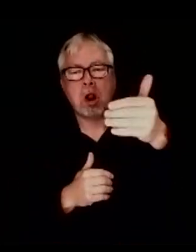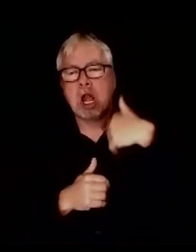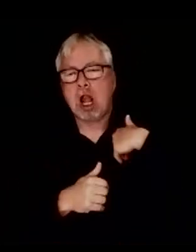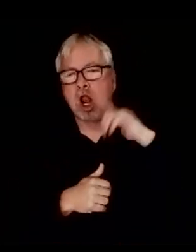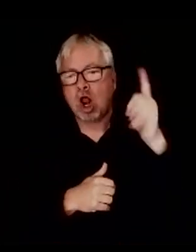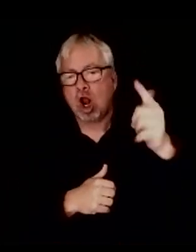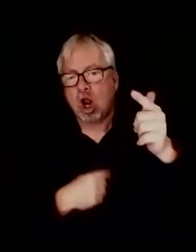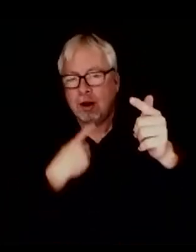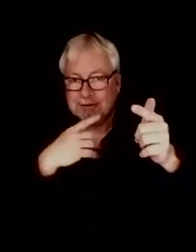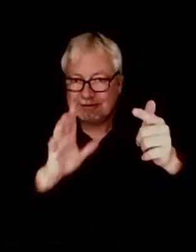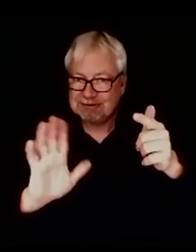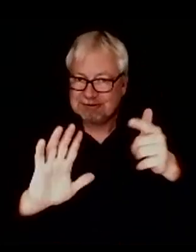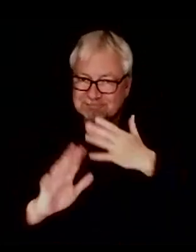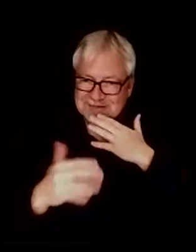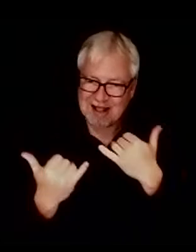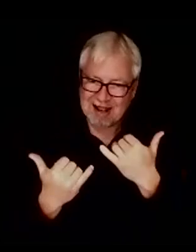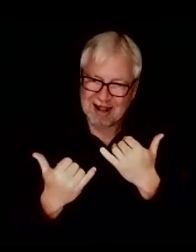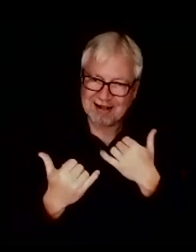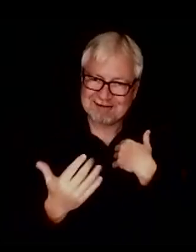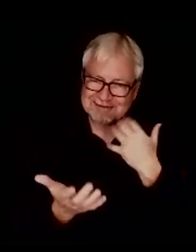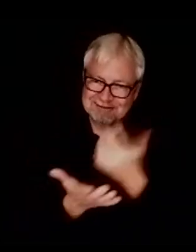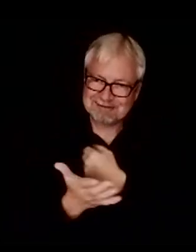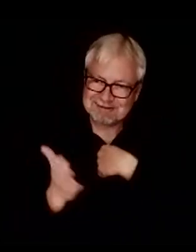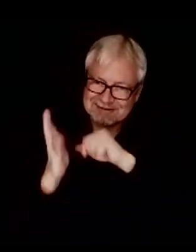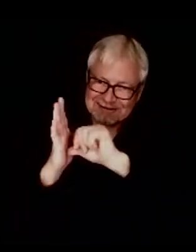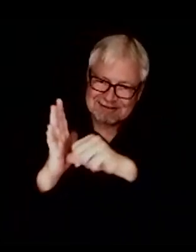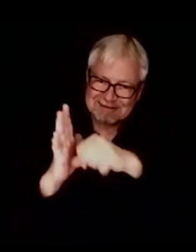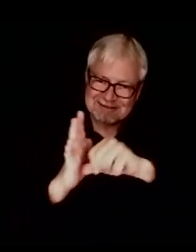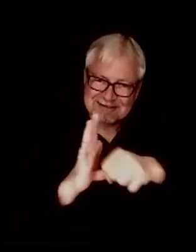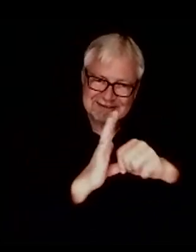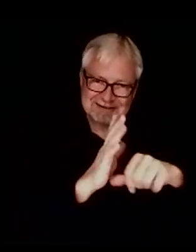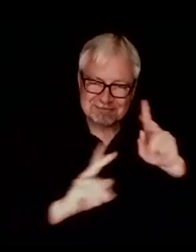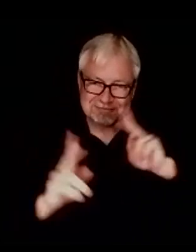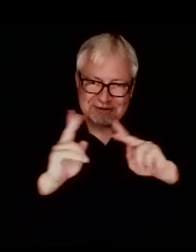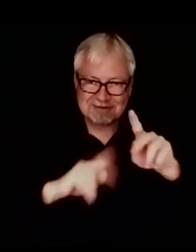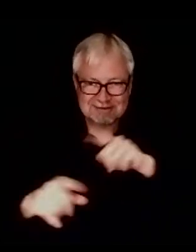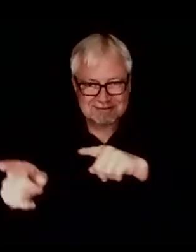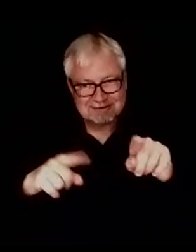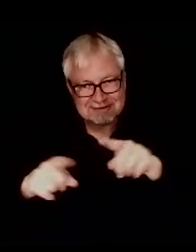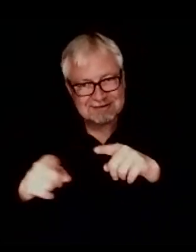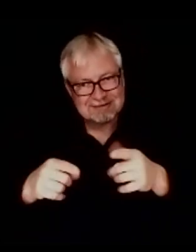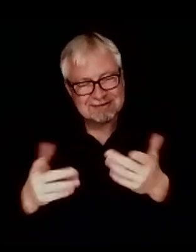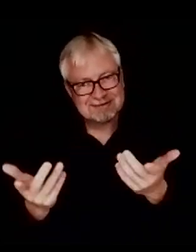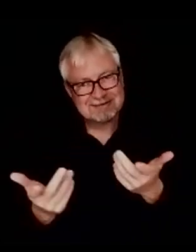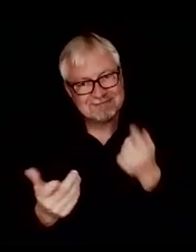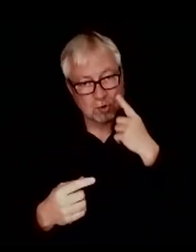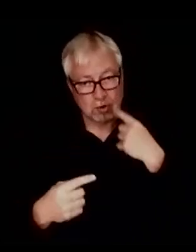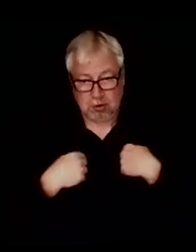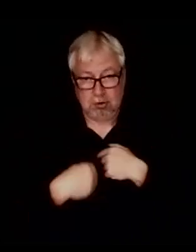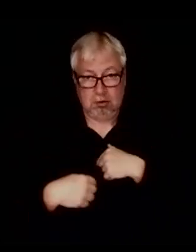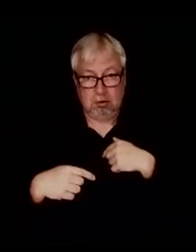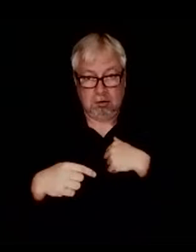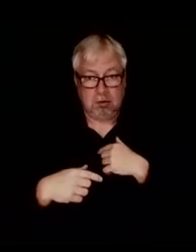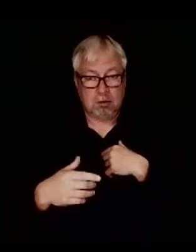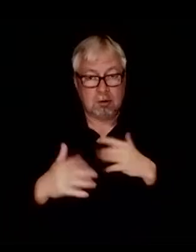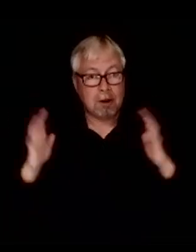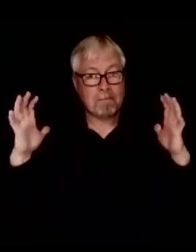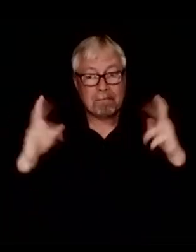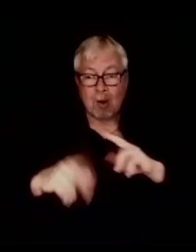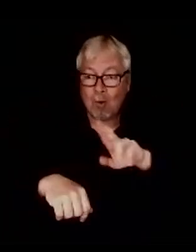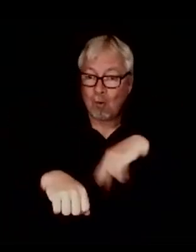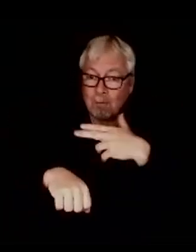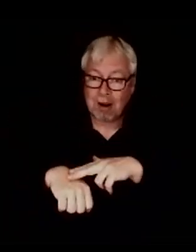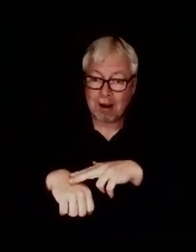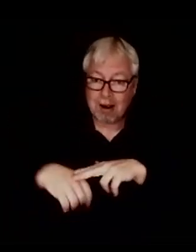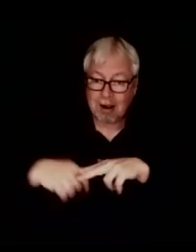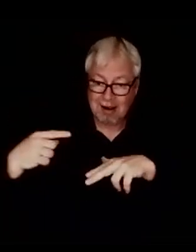the message that to be able to get back to the activities we're so eager to get back to, and to protect some of the